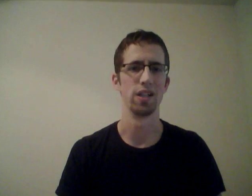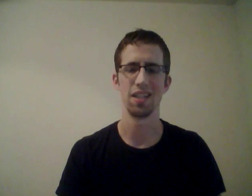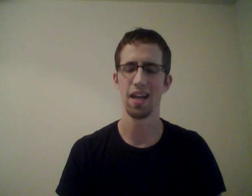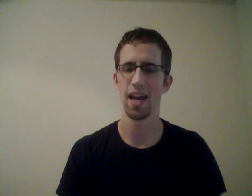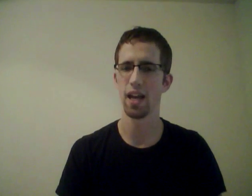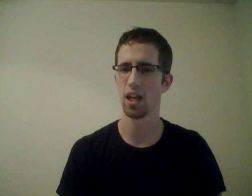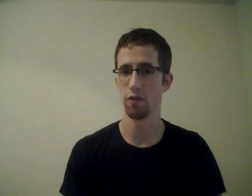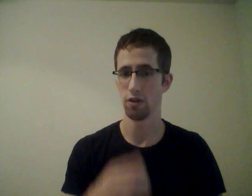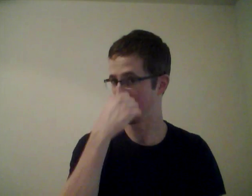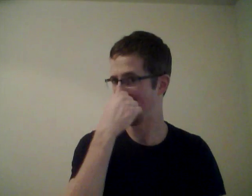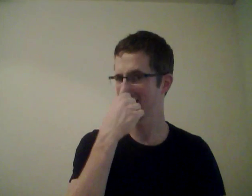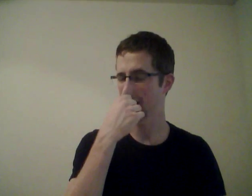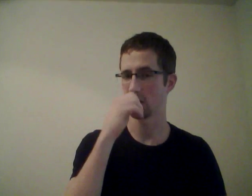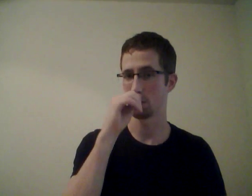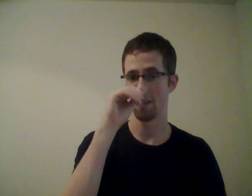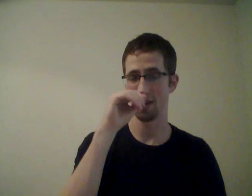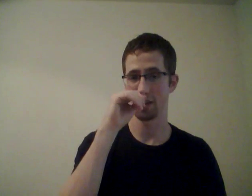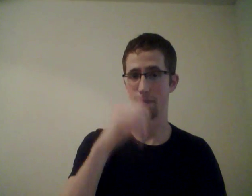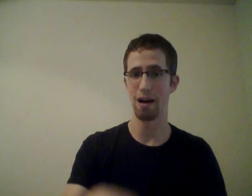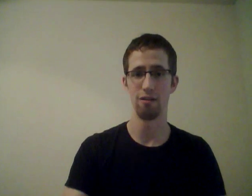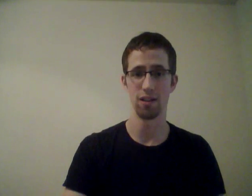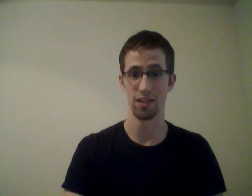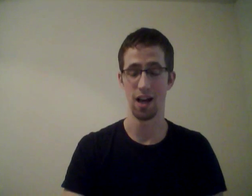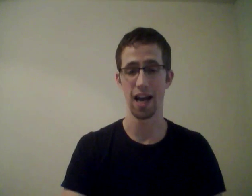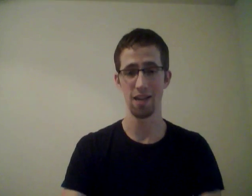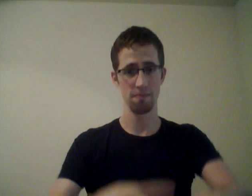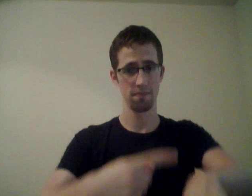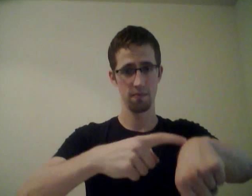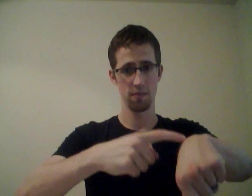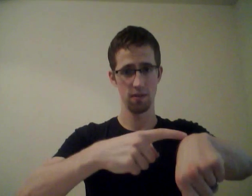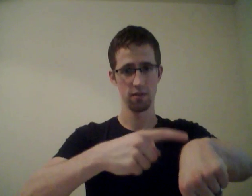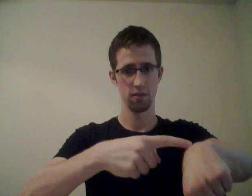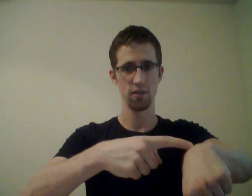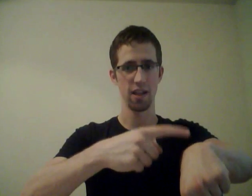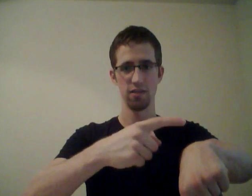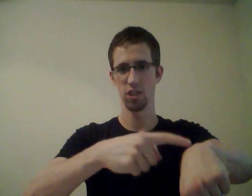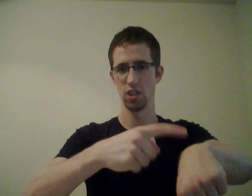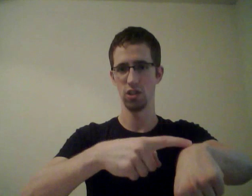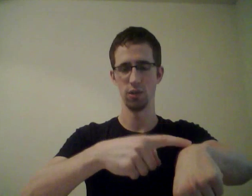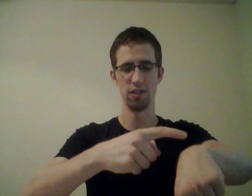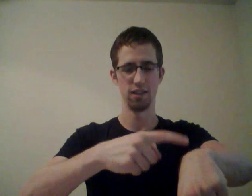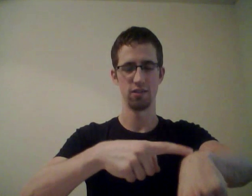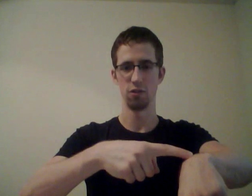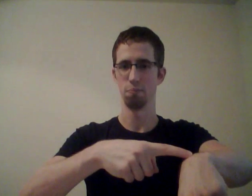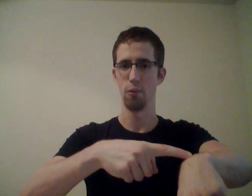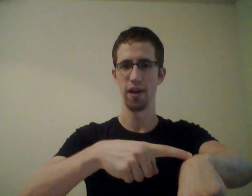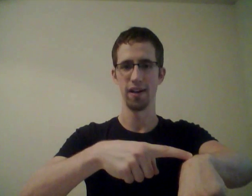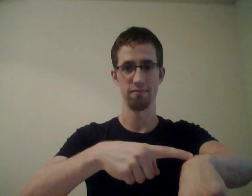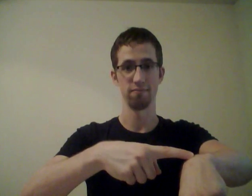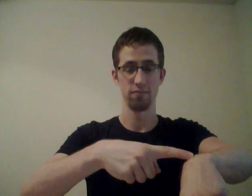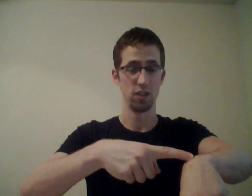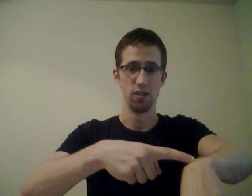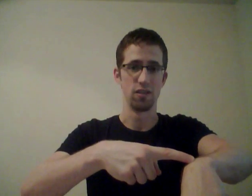what day. If you're asking specifically about a time, then you would point the same